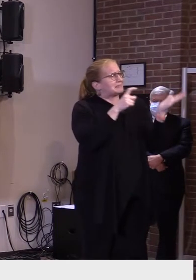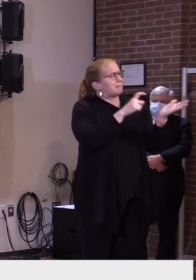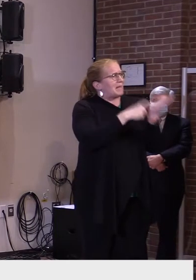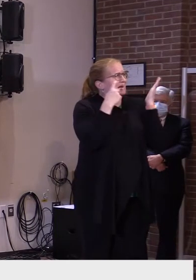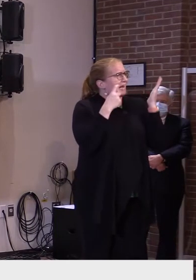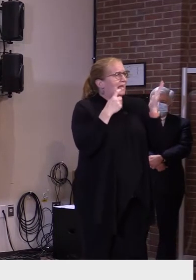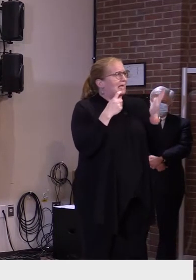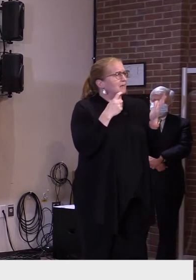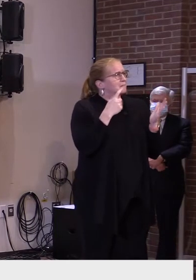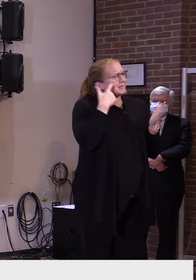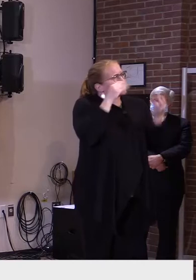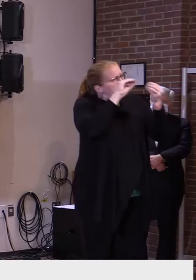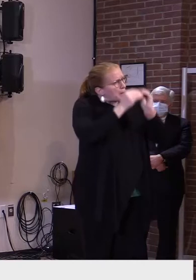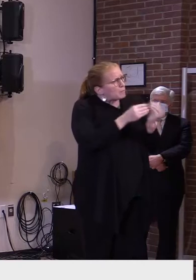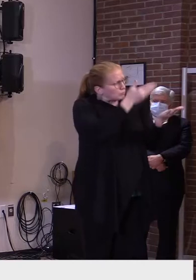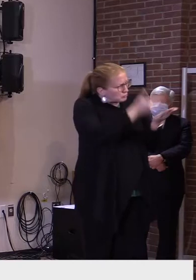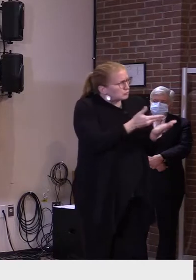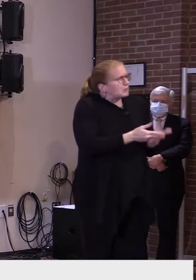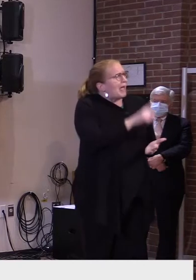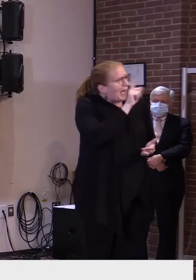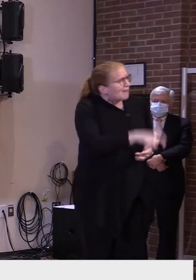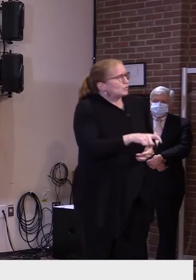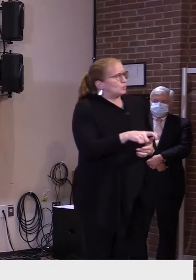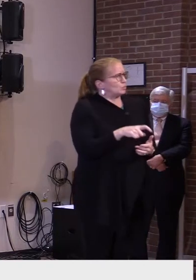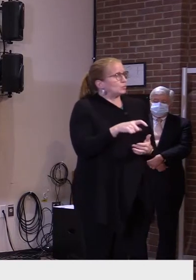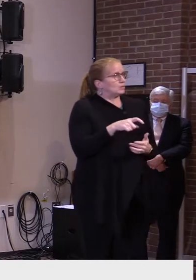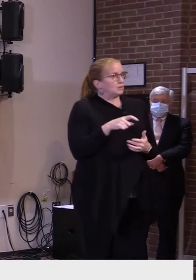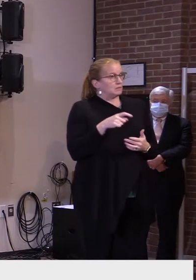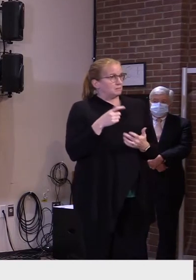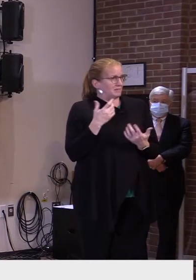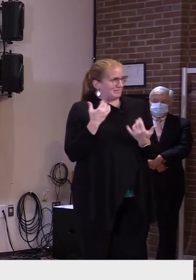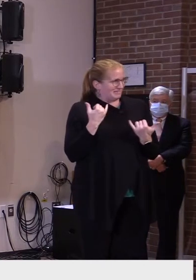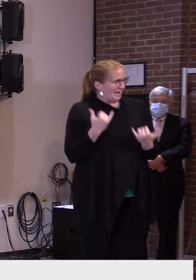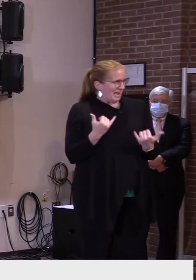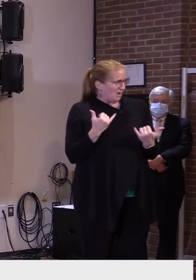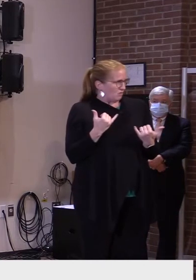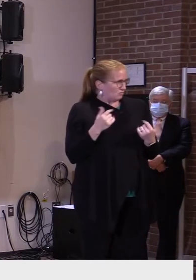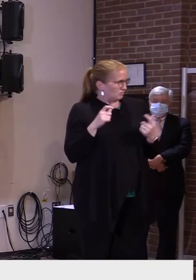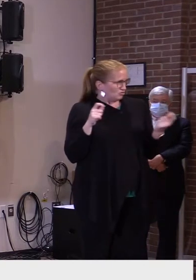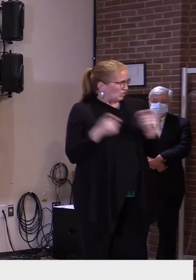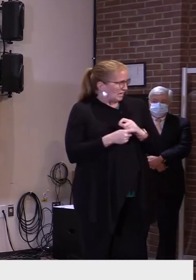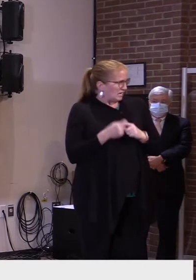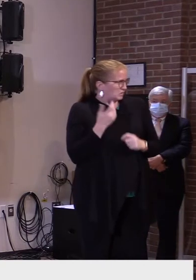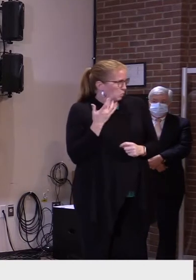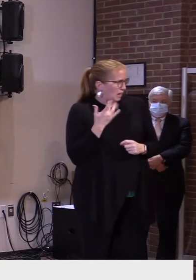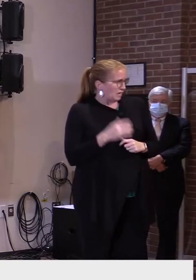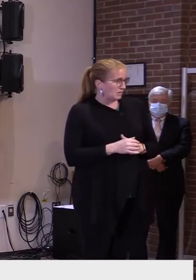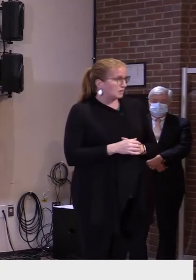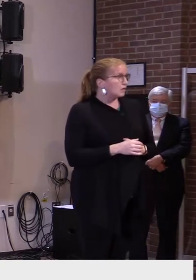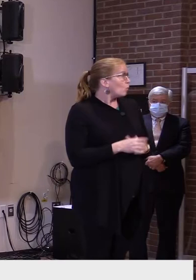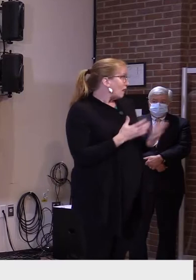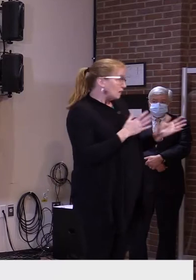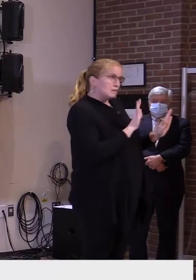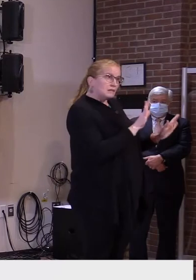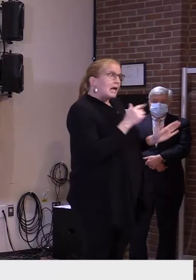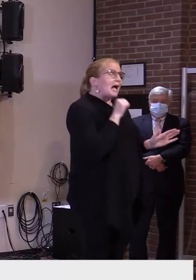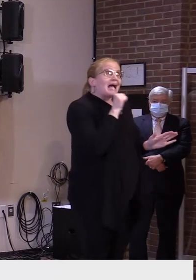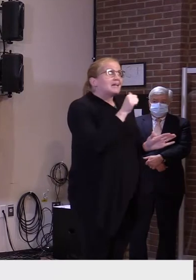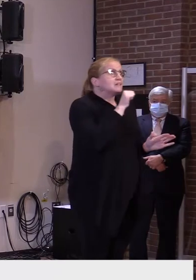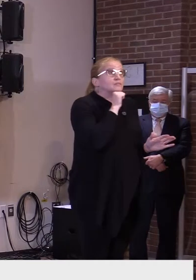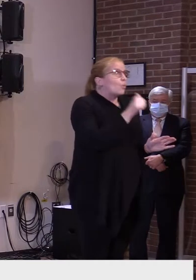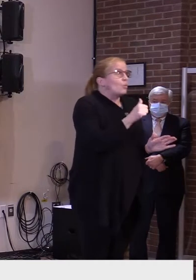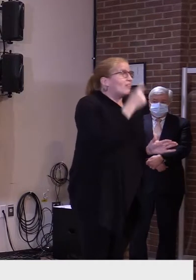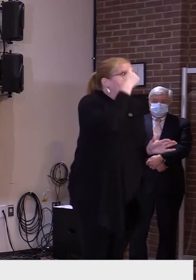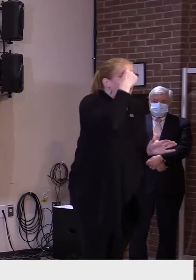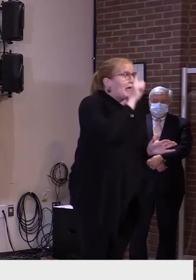specifically changed this time around? Well, again, I don't think a mask mandate, a statewide mask mandate, is necessary at this point in